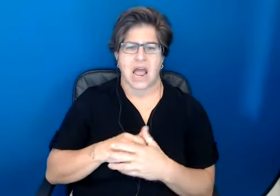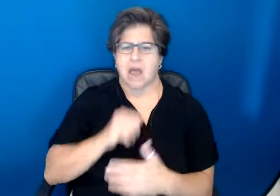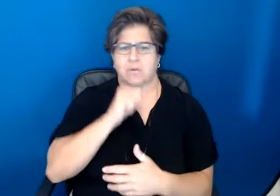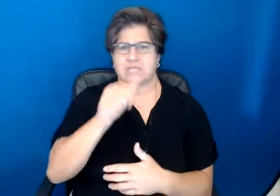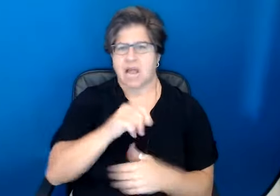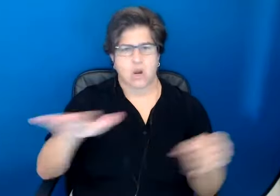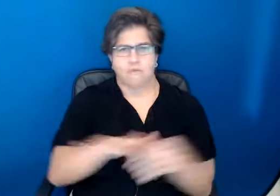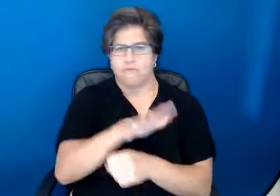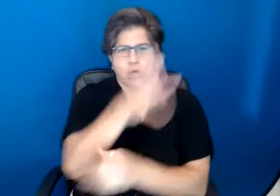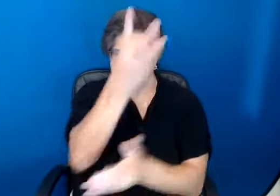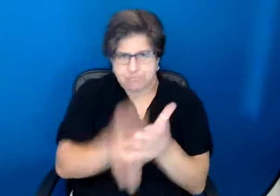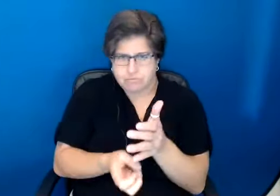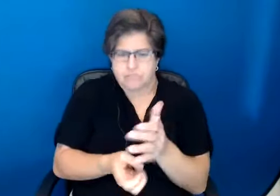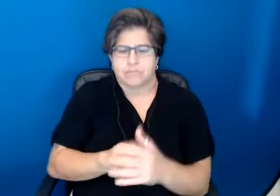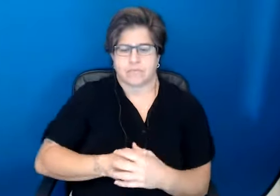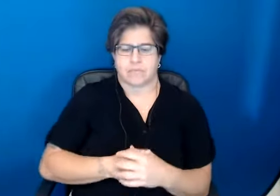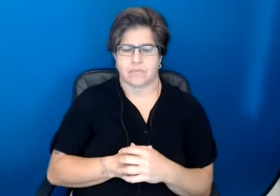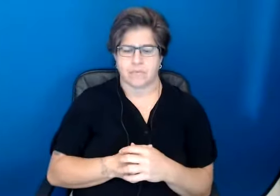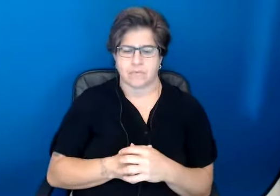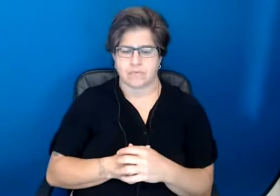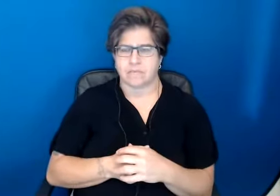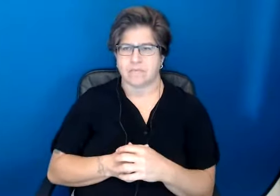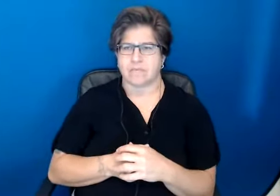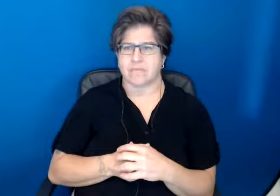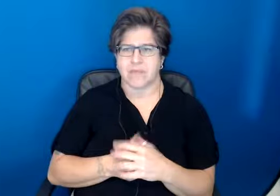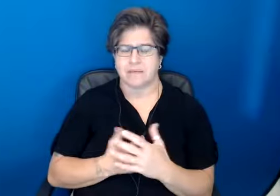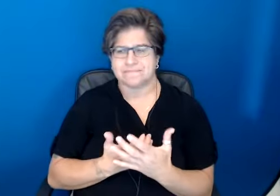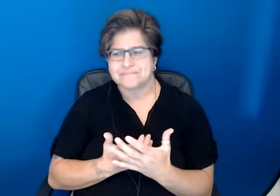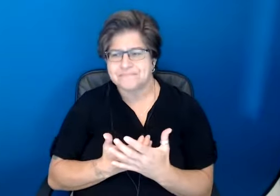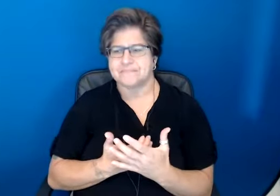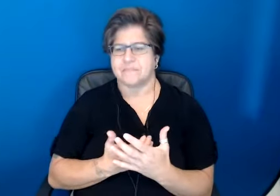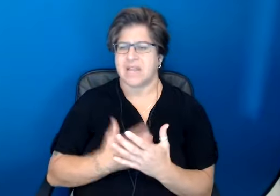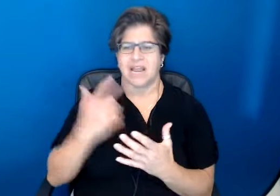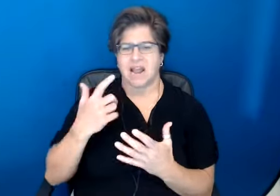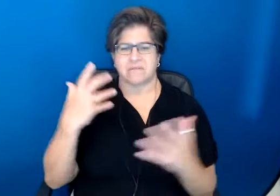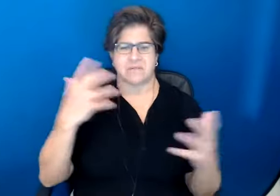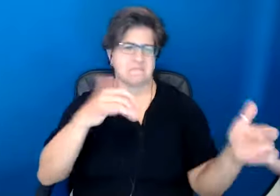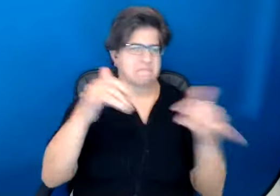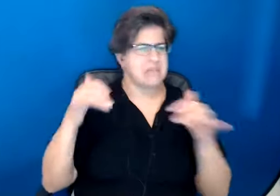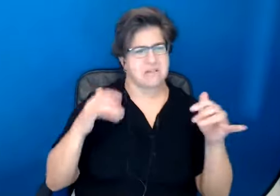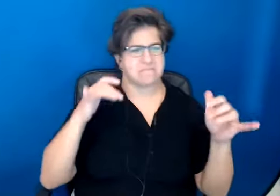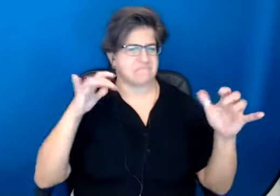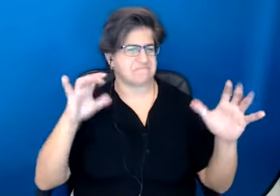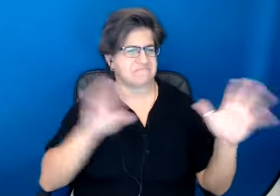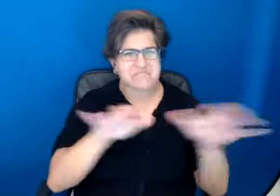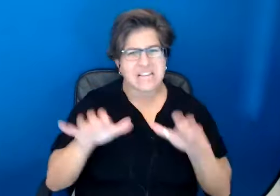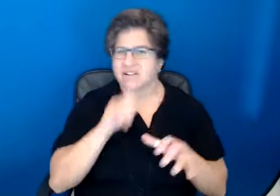know, back out for some more madness. And I would like to say that I didn't enjoy doing that, but I like going back. The madness is, I